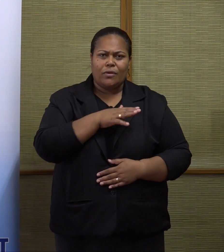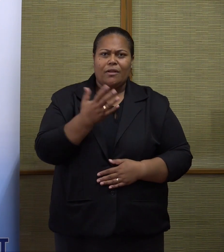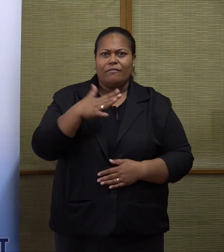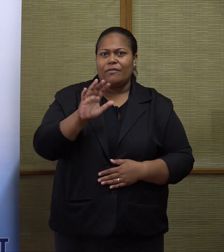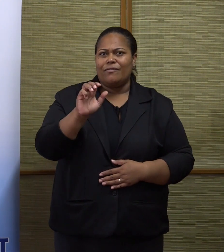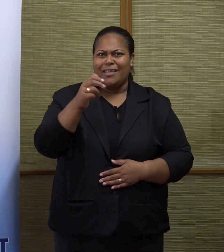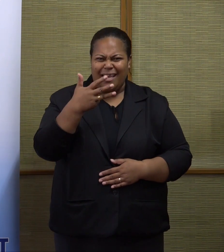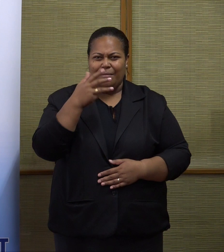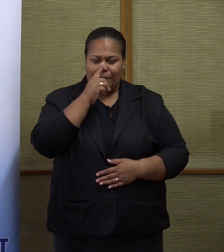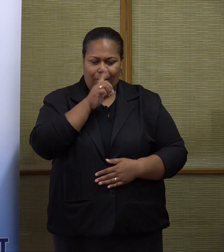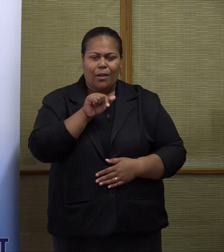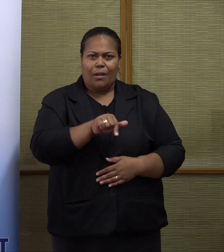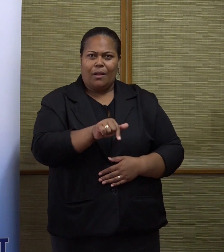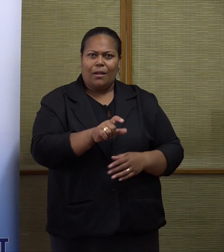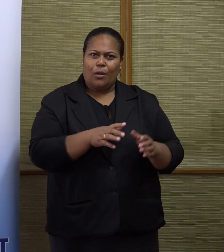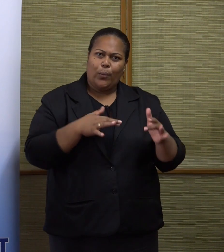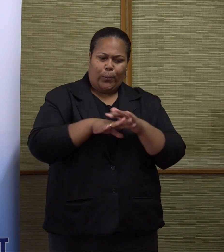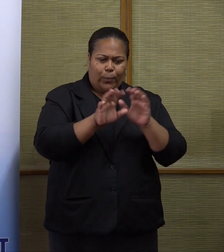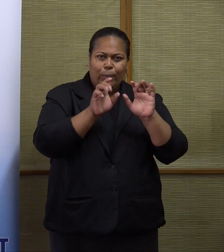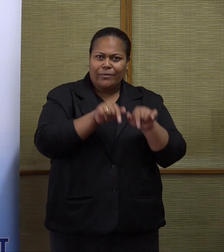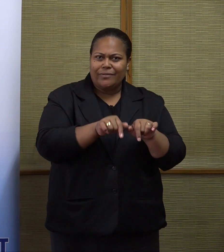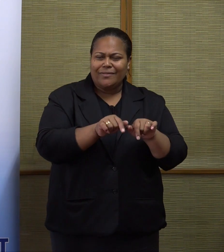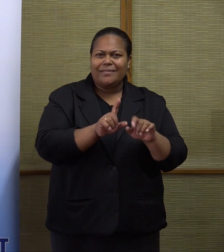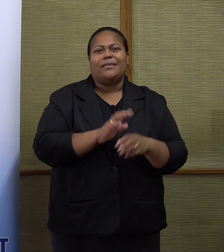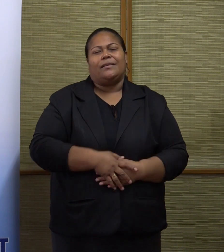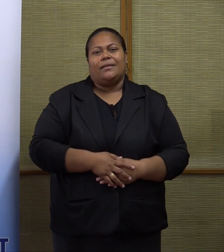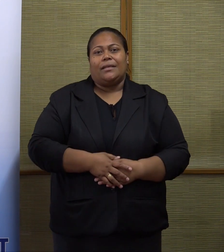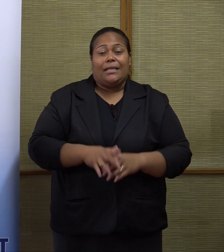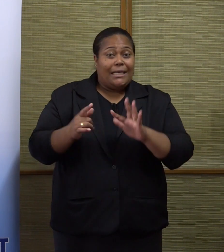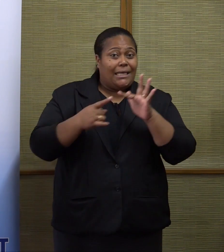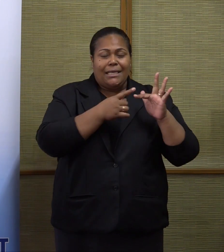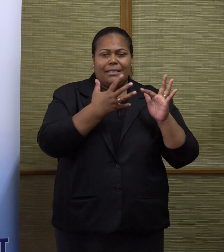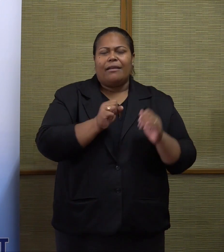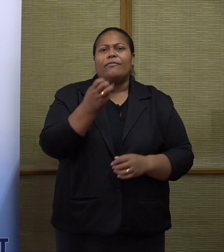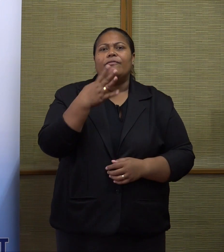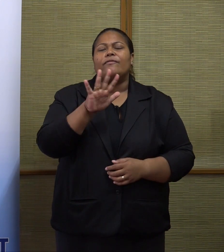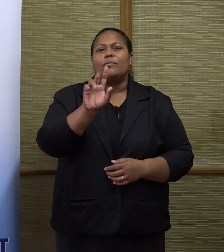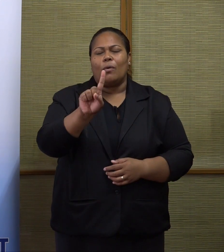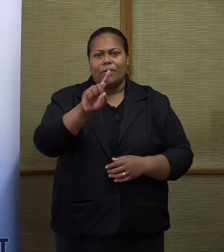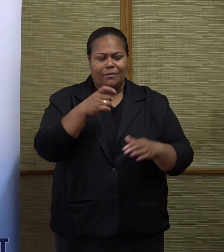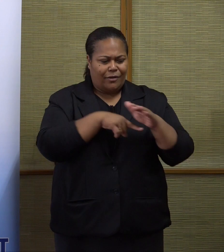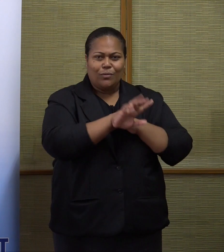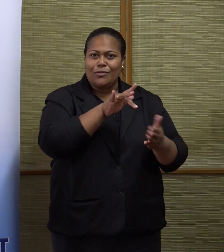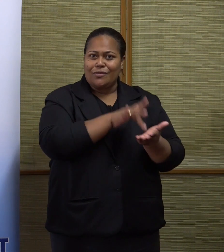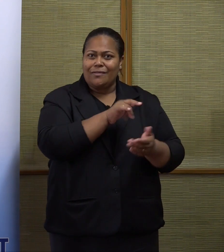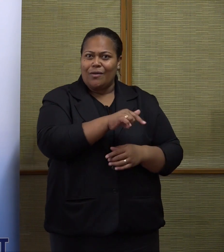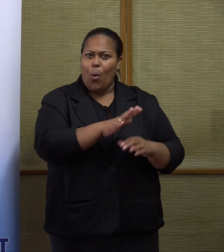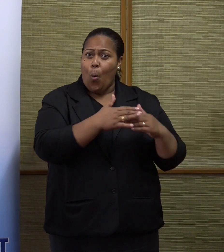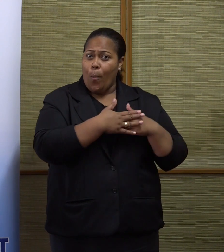5,258 evacuees. In the Eastern Division, we have 51 evacuation center open with